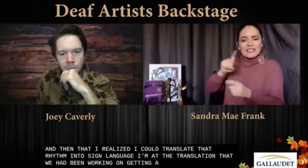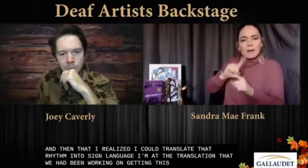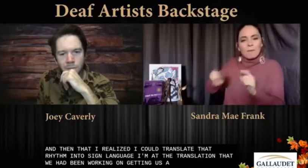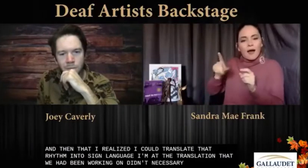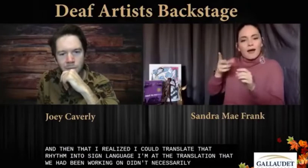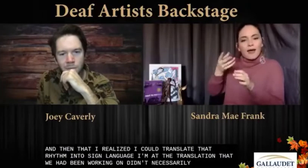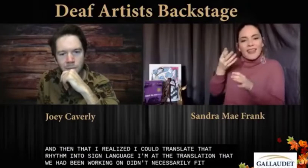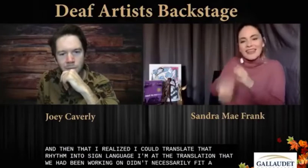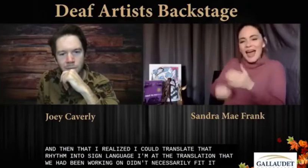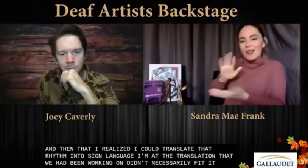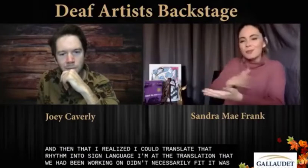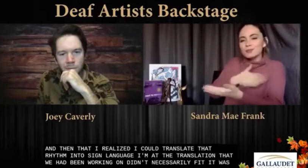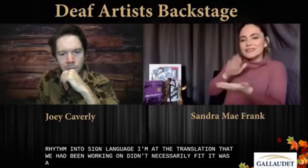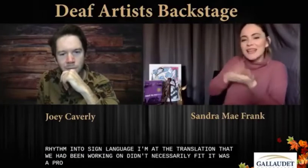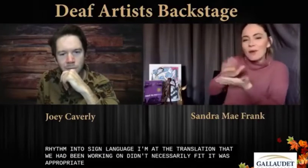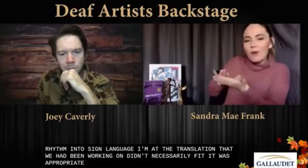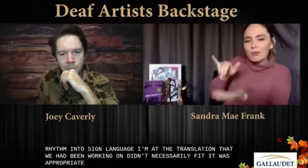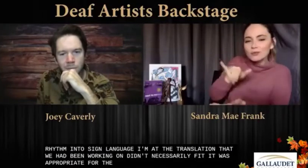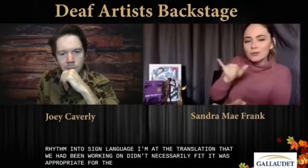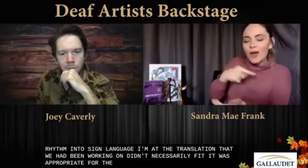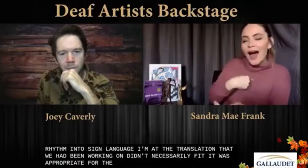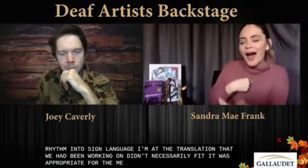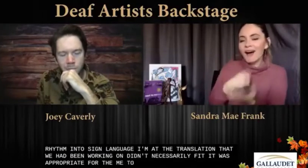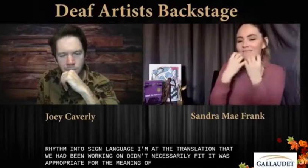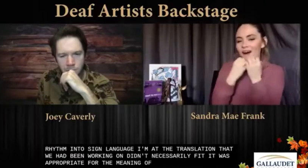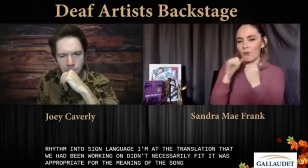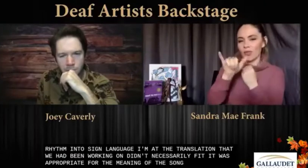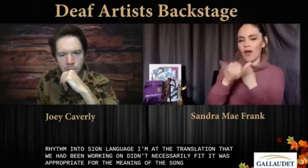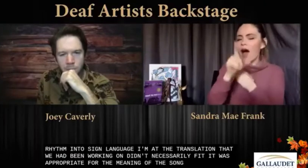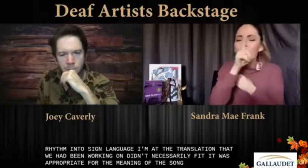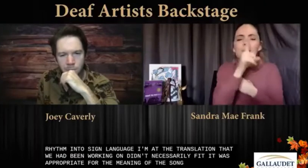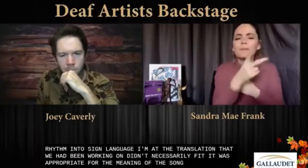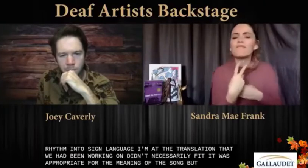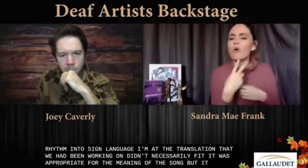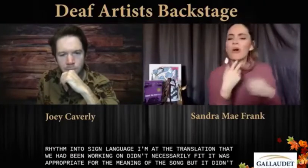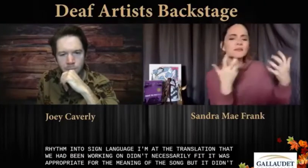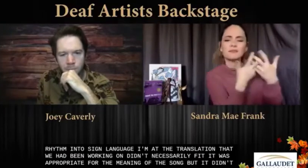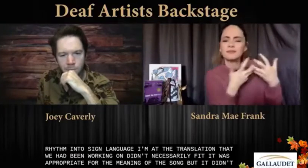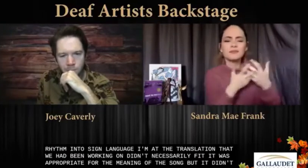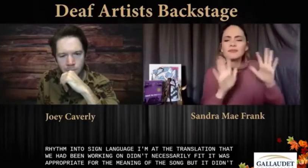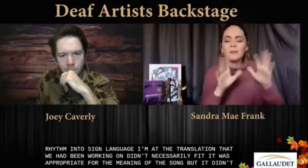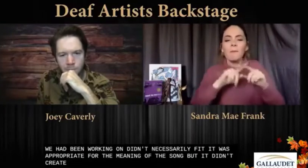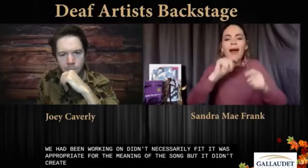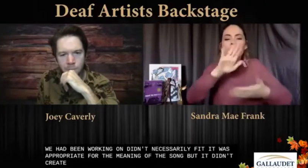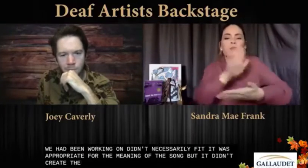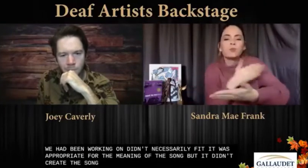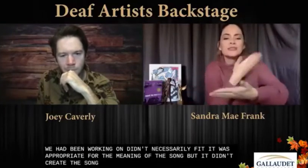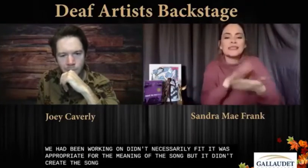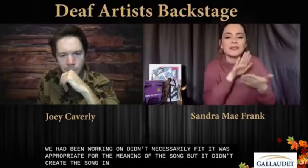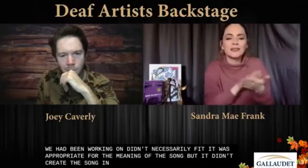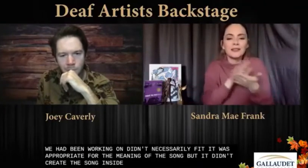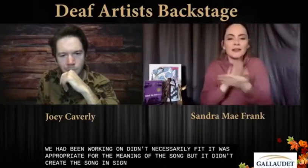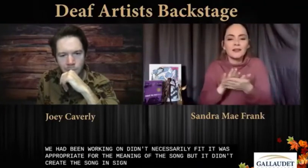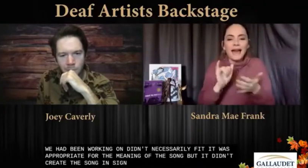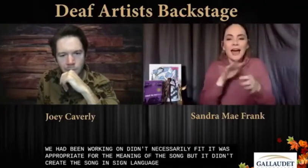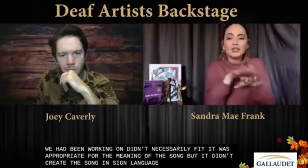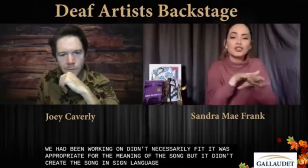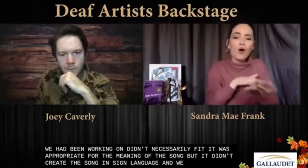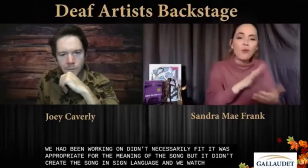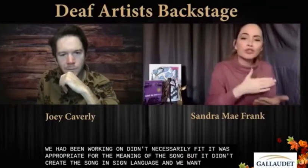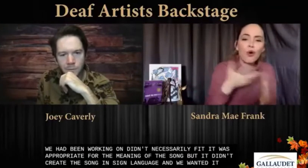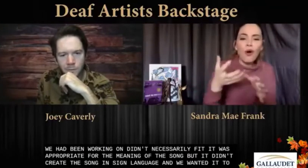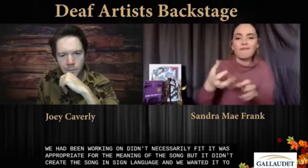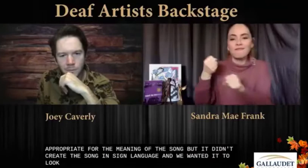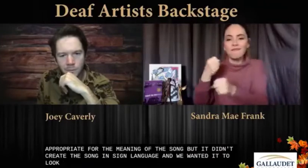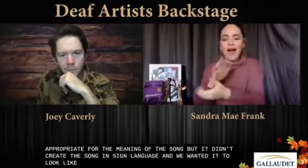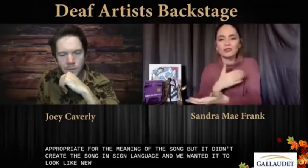necessarily fit it it was appropriate for the meaning of the song but it didn't create the song in sign language and we wanted